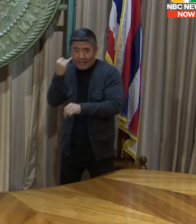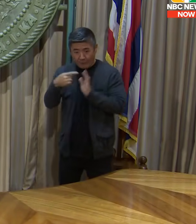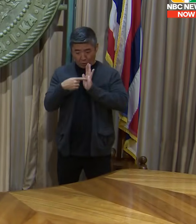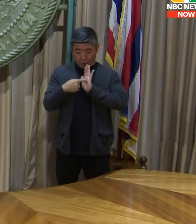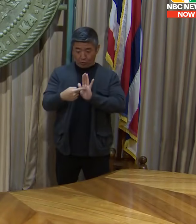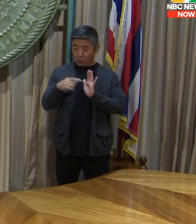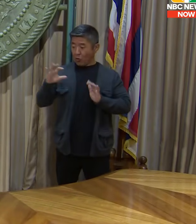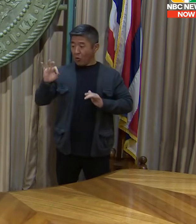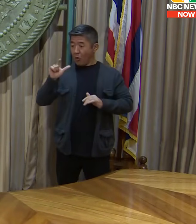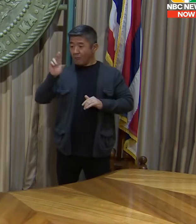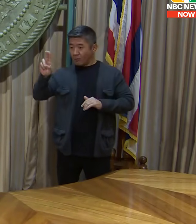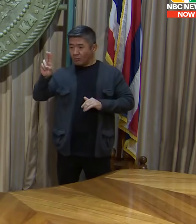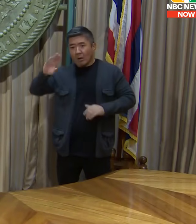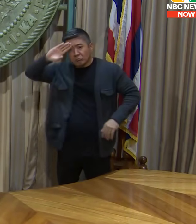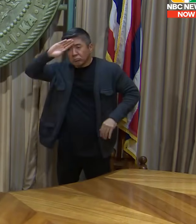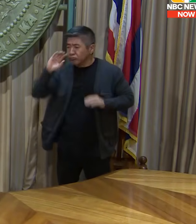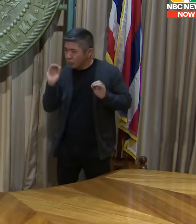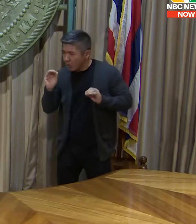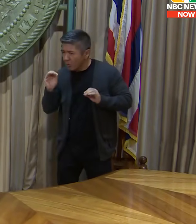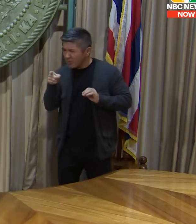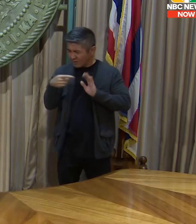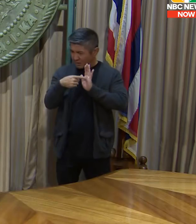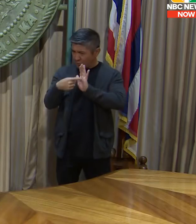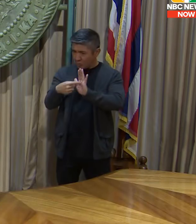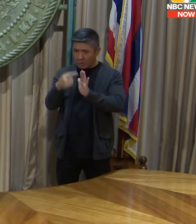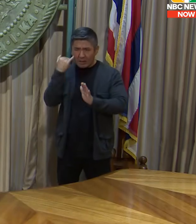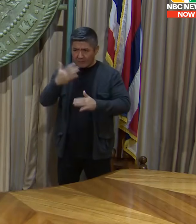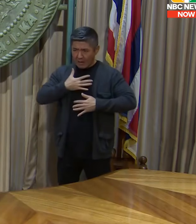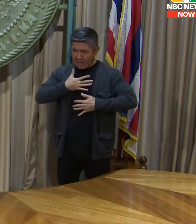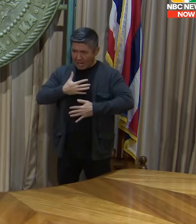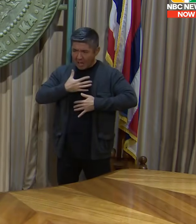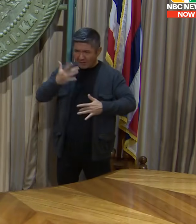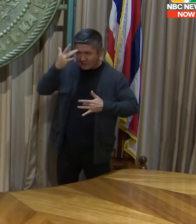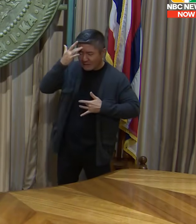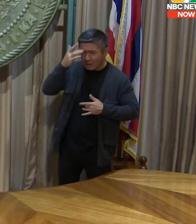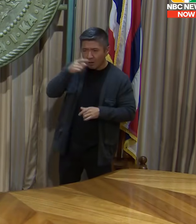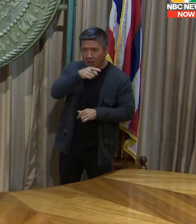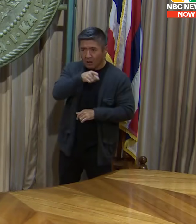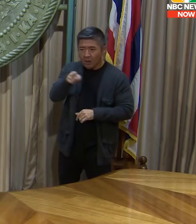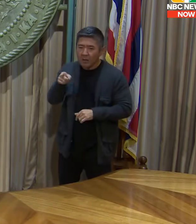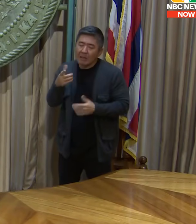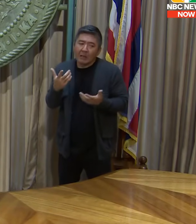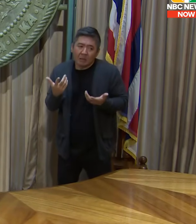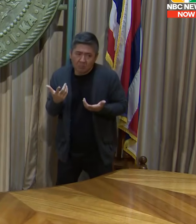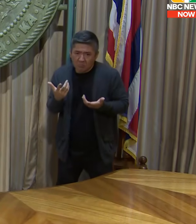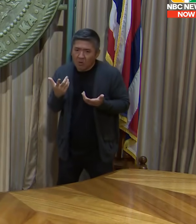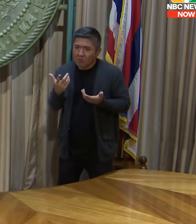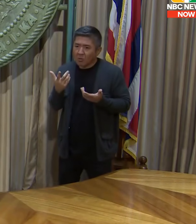who didn't have the flu, people who have respiratory illness. So we would have probably seen